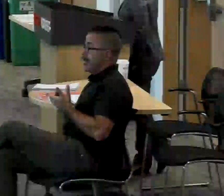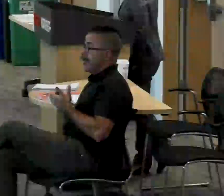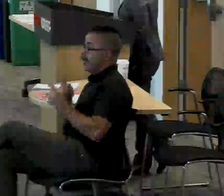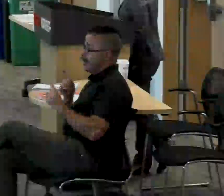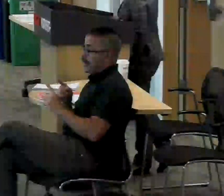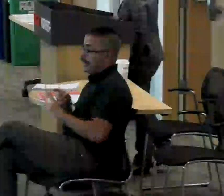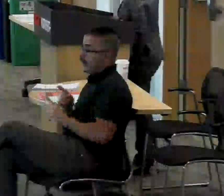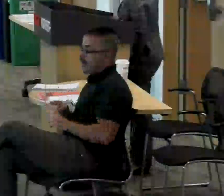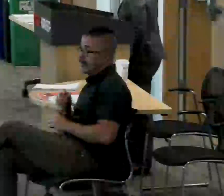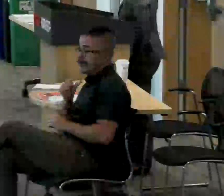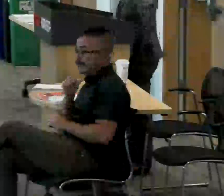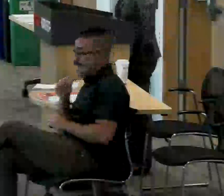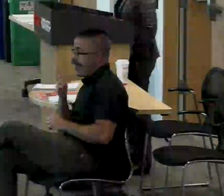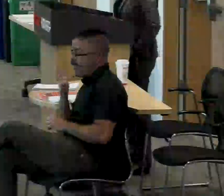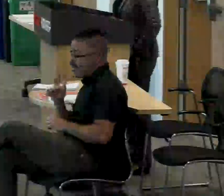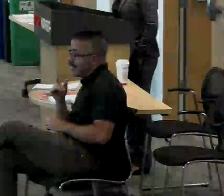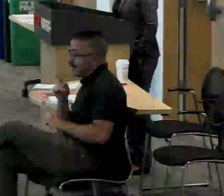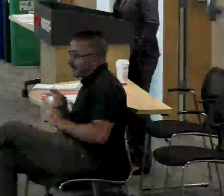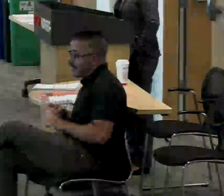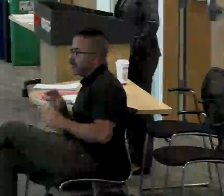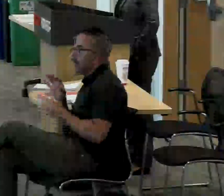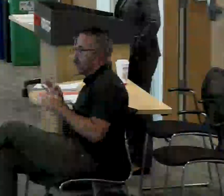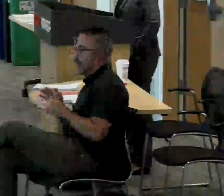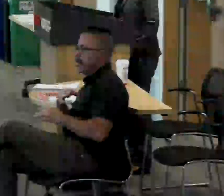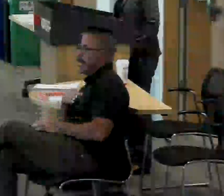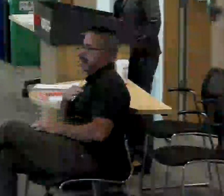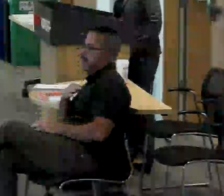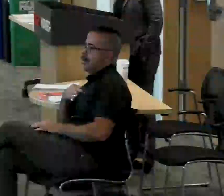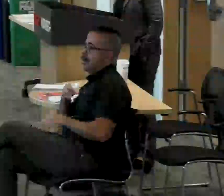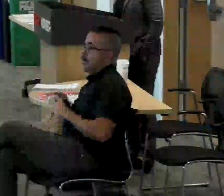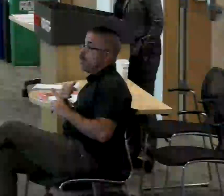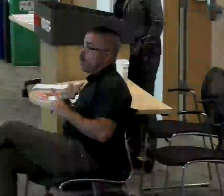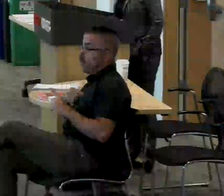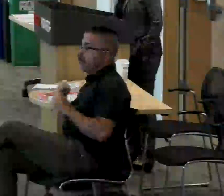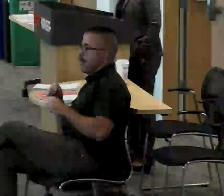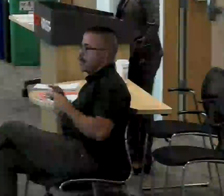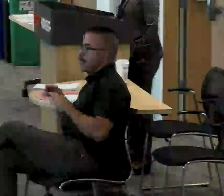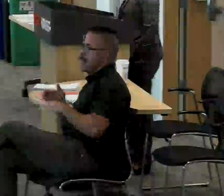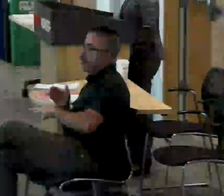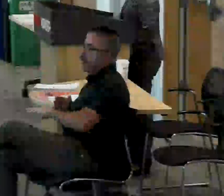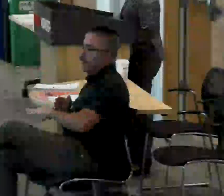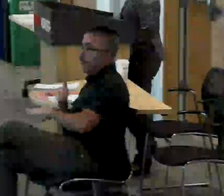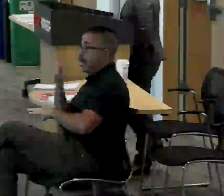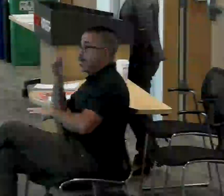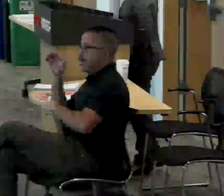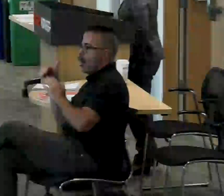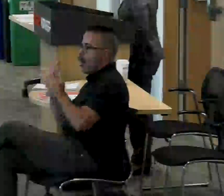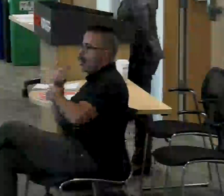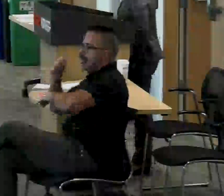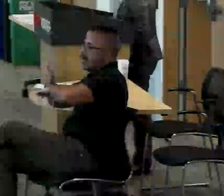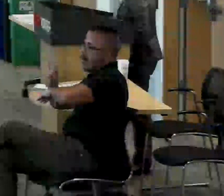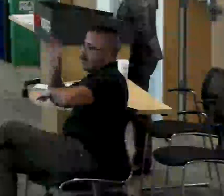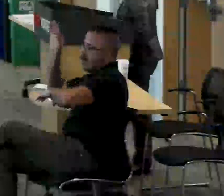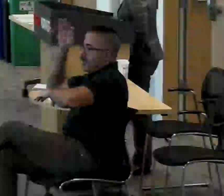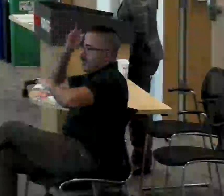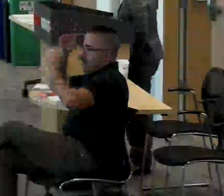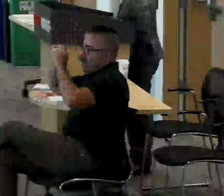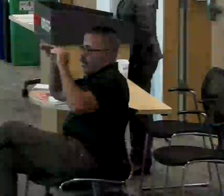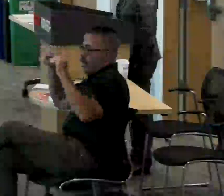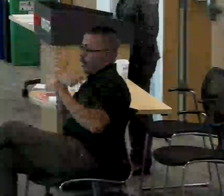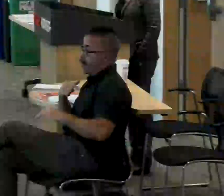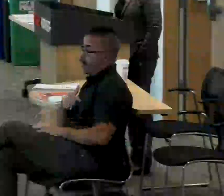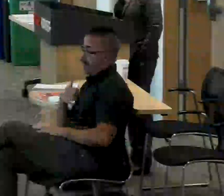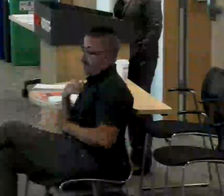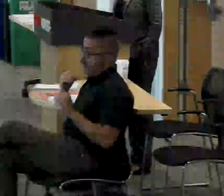around eligibility, but we are working to make them better. And this is all established at the federal level. We don't have any control over